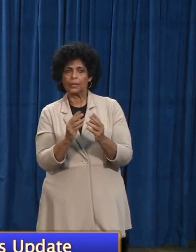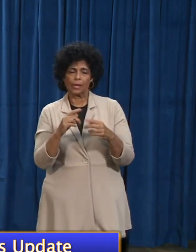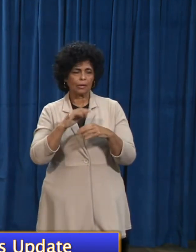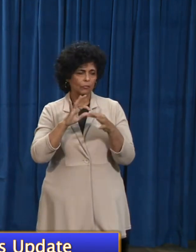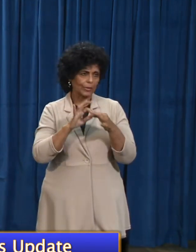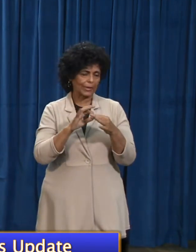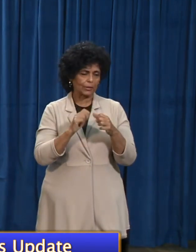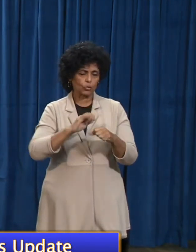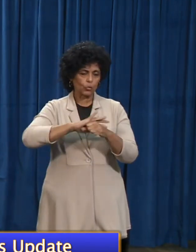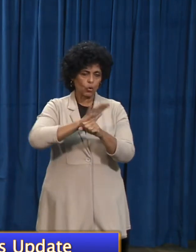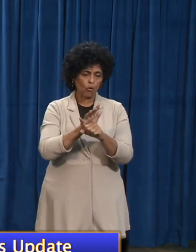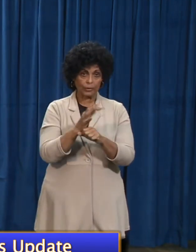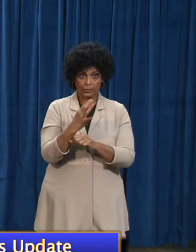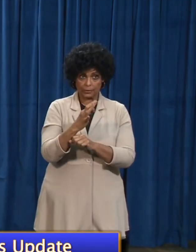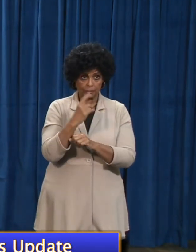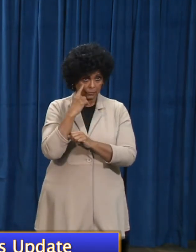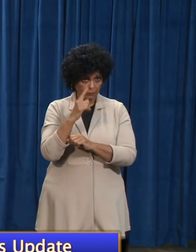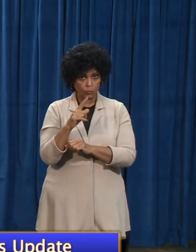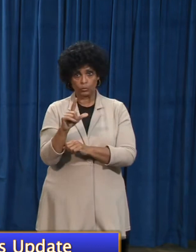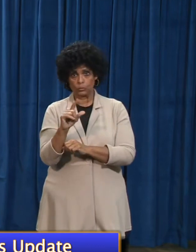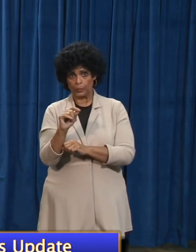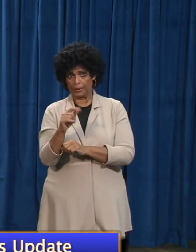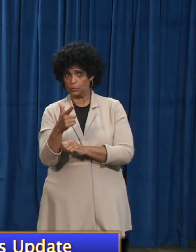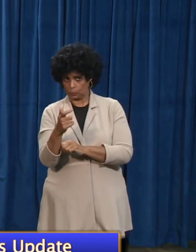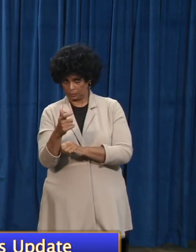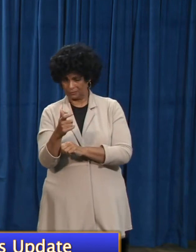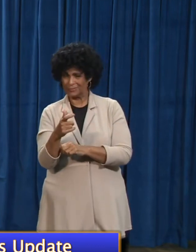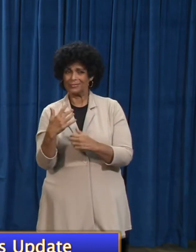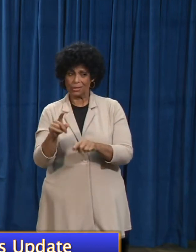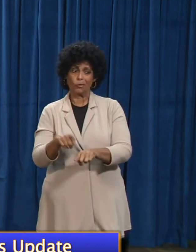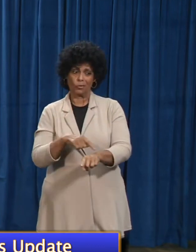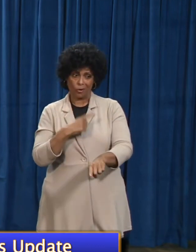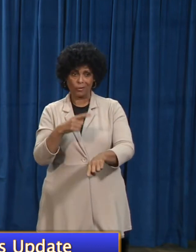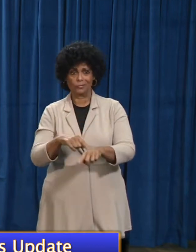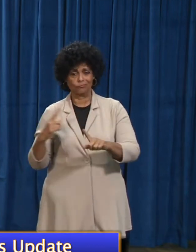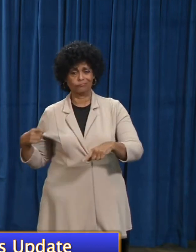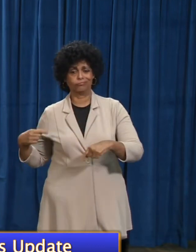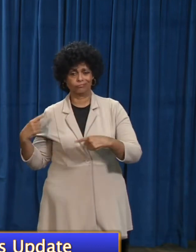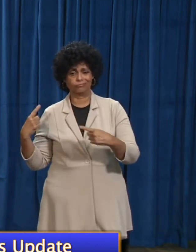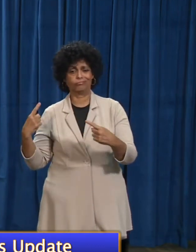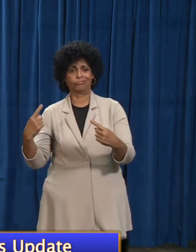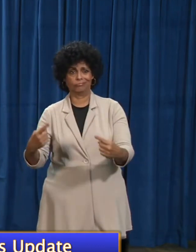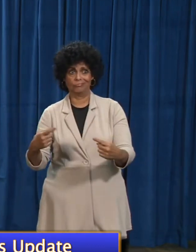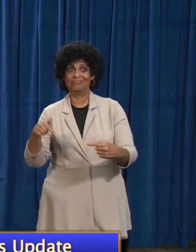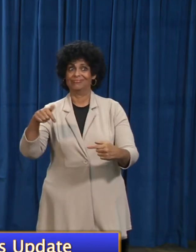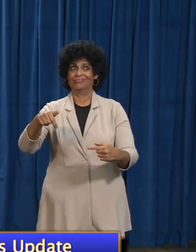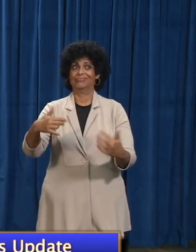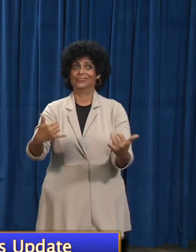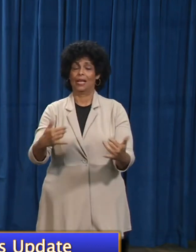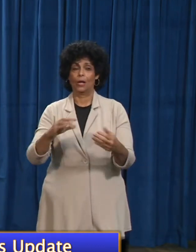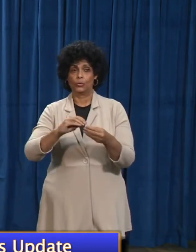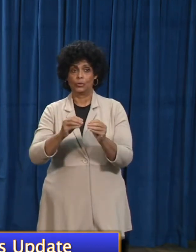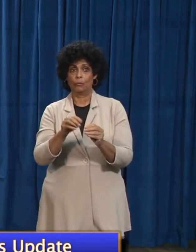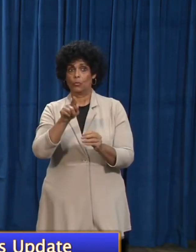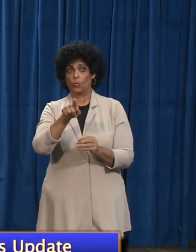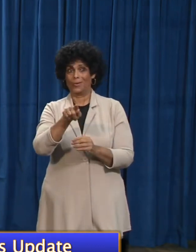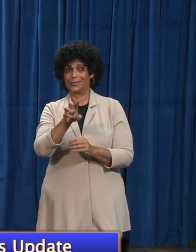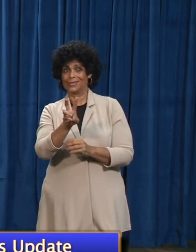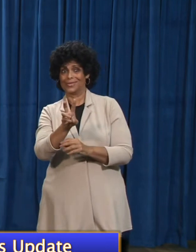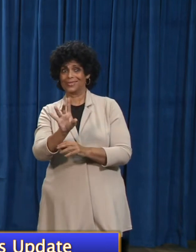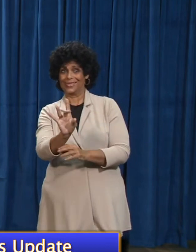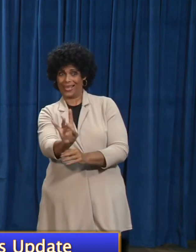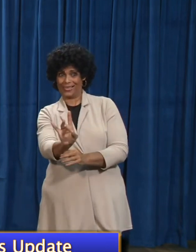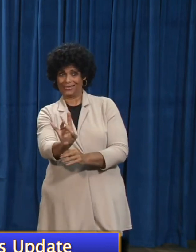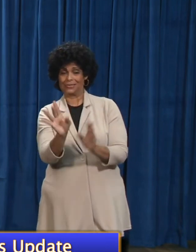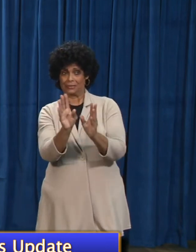COVID-19 virus in 2021. A long way to get here, but this is our 168th press briefing. It has